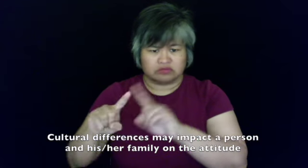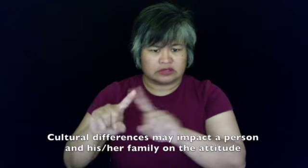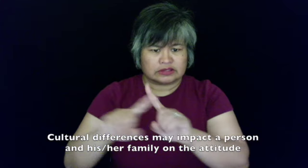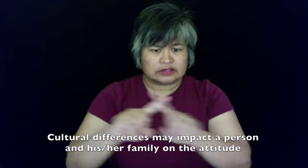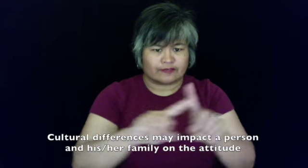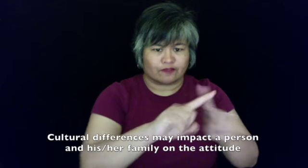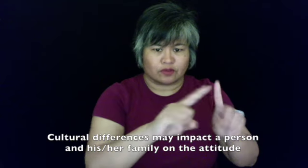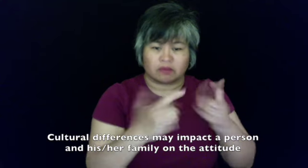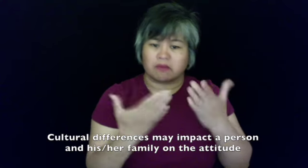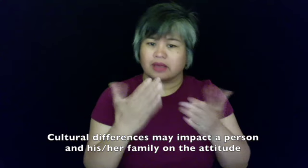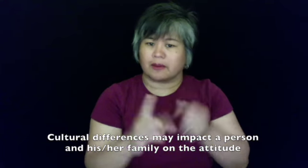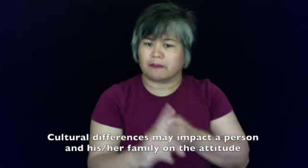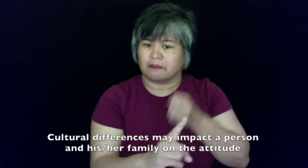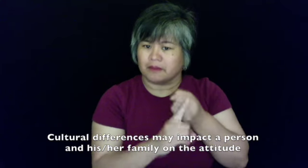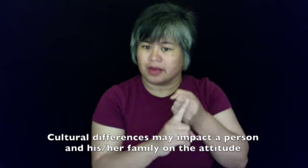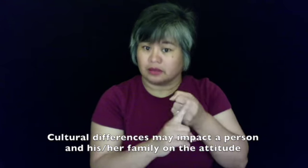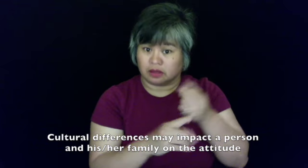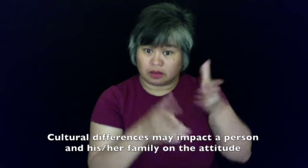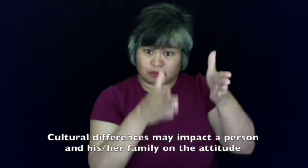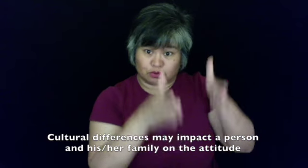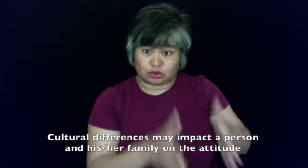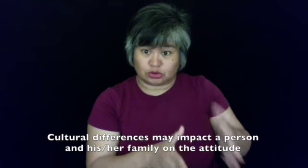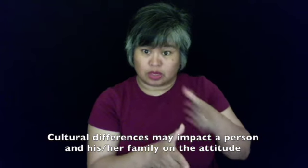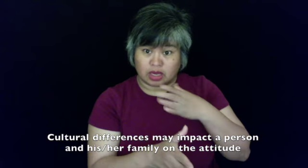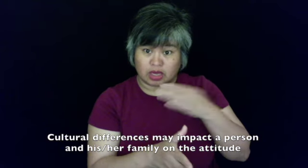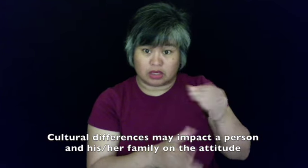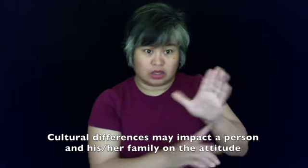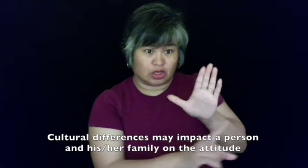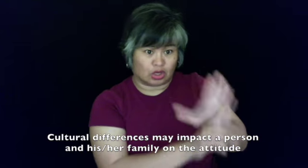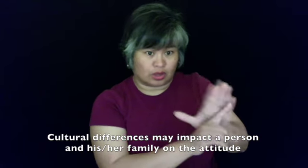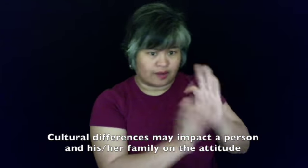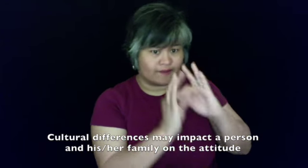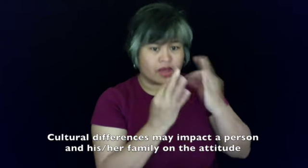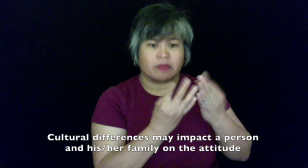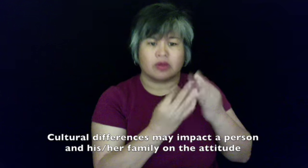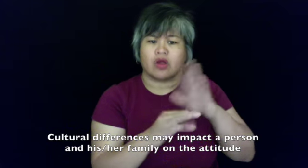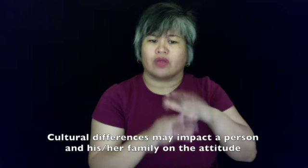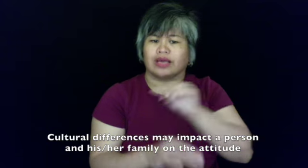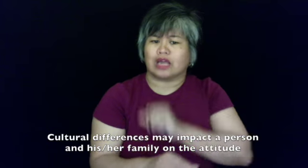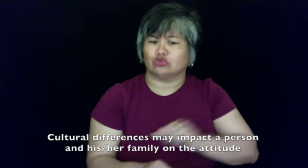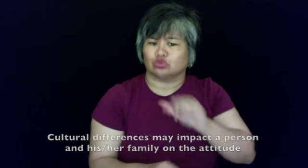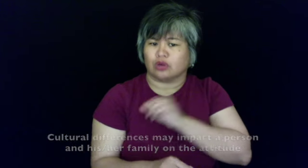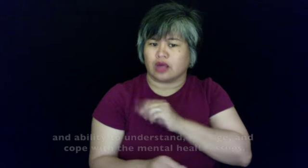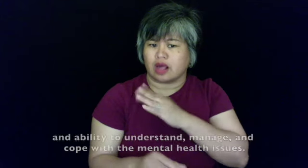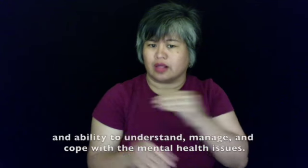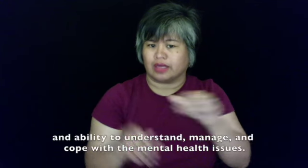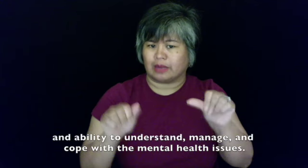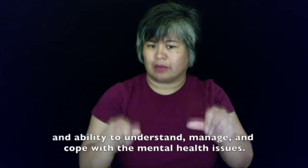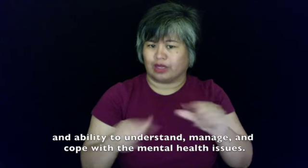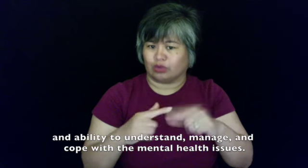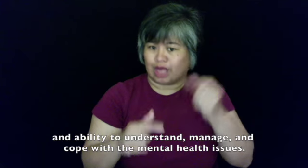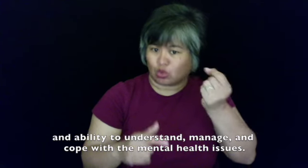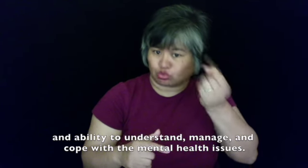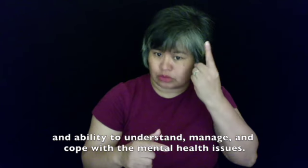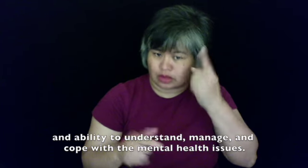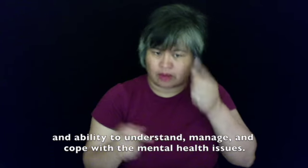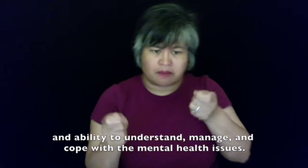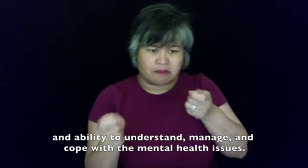Cultural differences may impact a person and his or her family and the attitude and the ability to